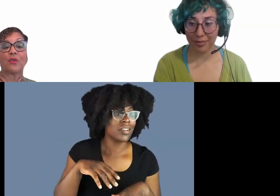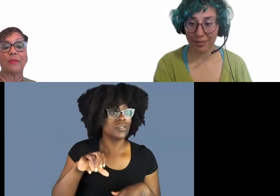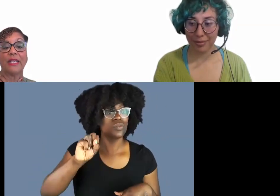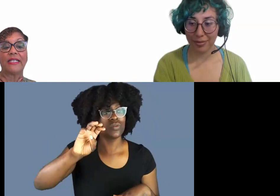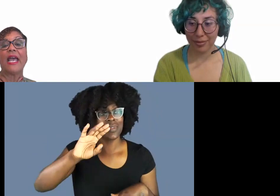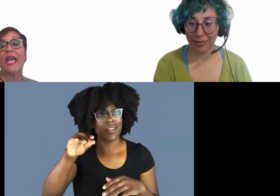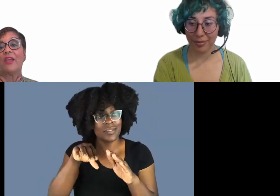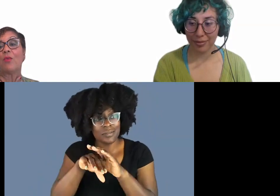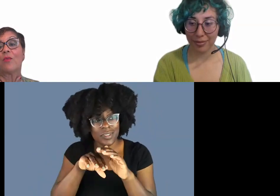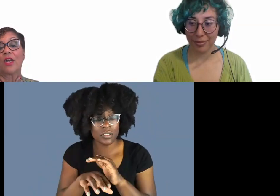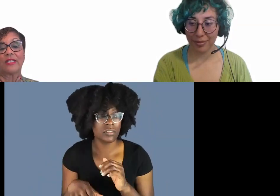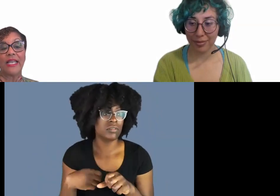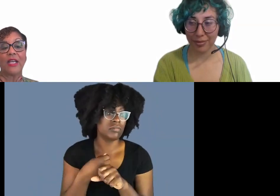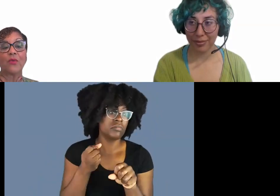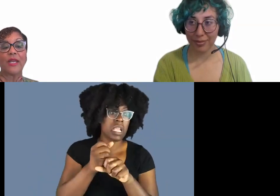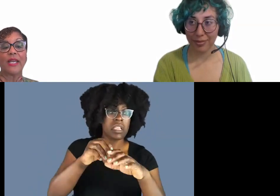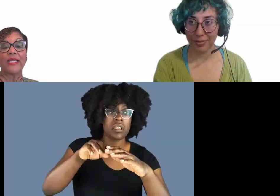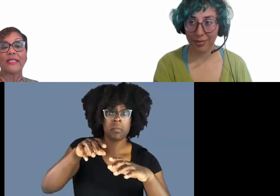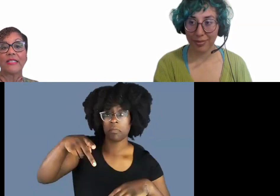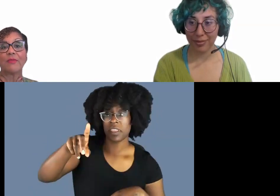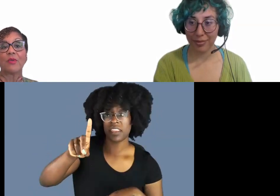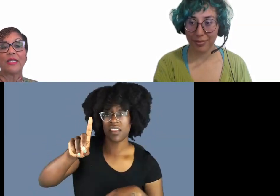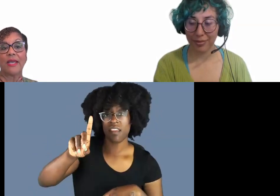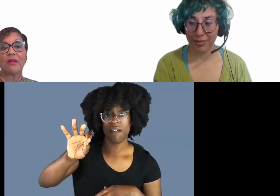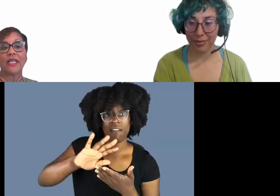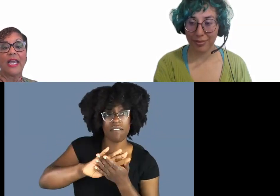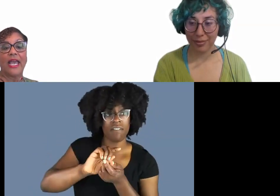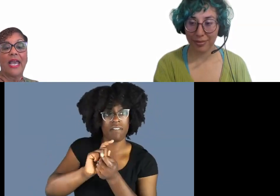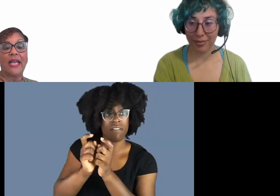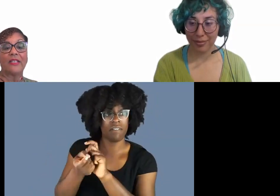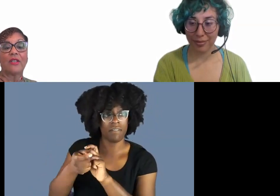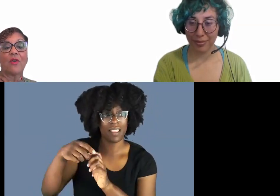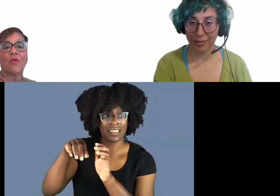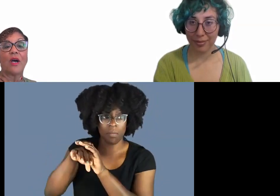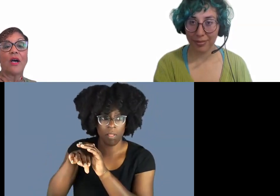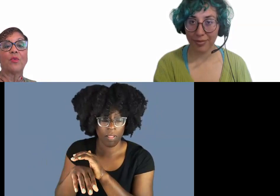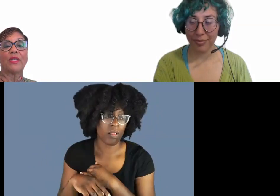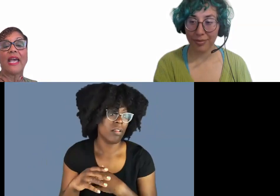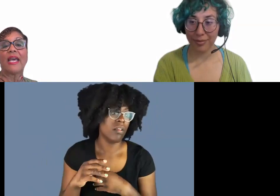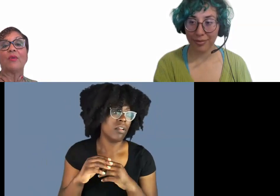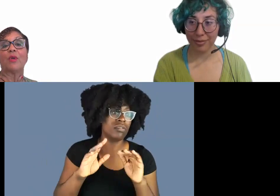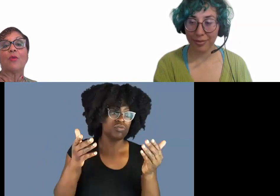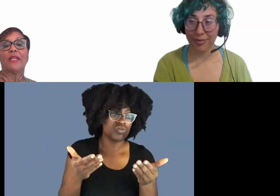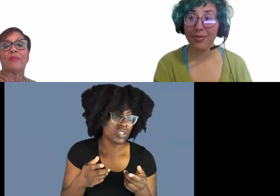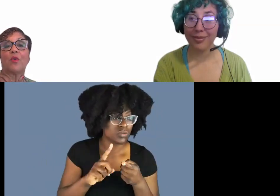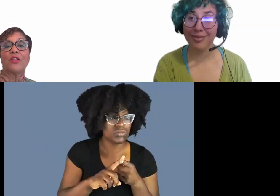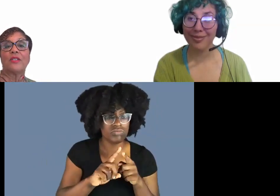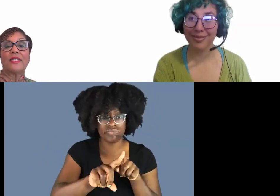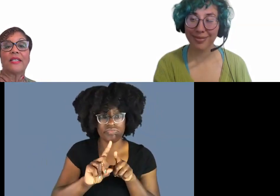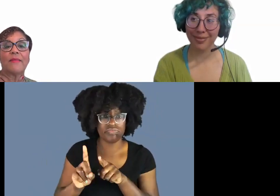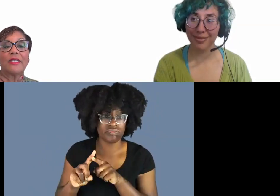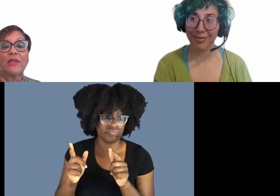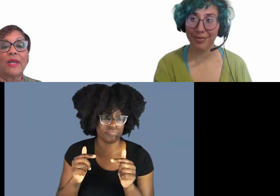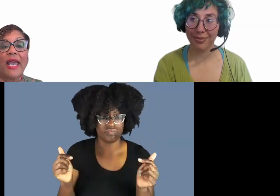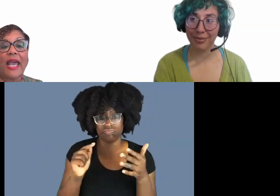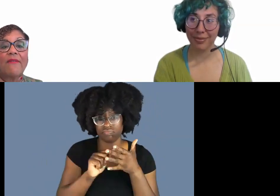accessible virtual meetings. And then where we are today, creating accessible emails. And so with that, we will open it up to questions,